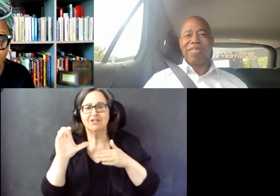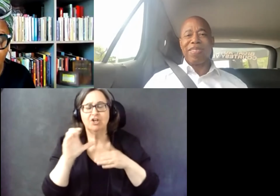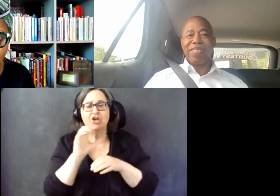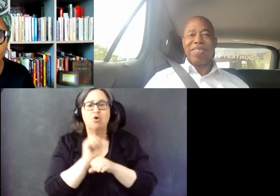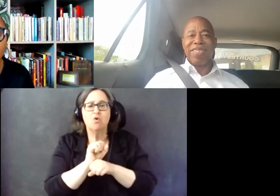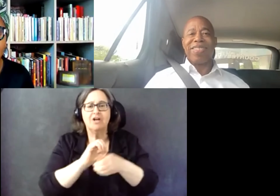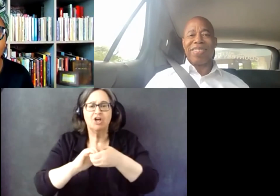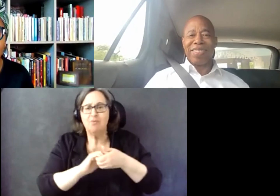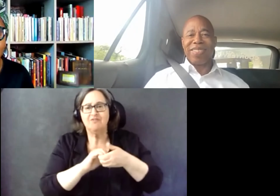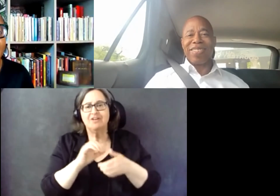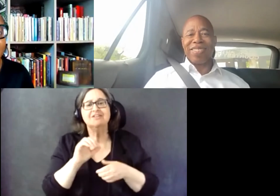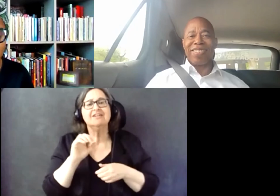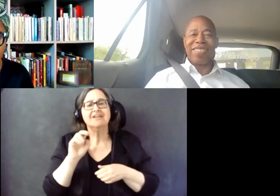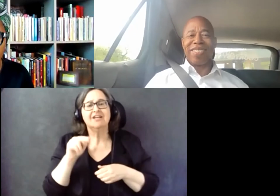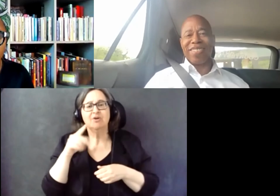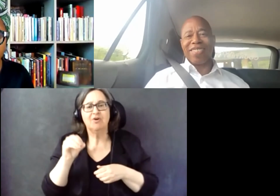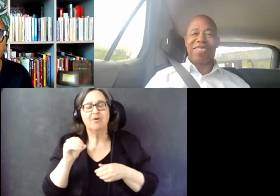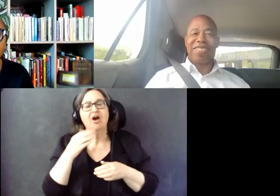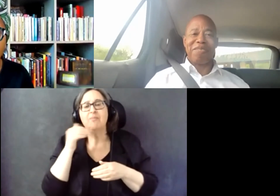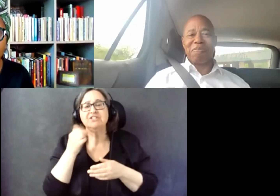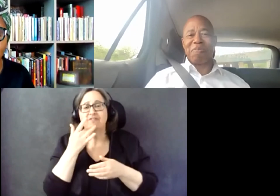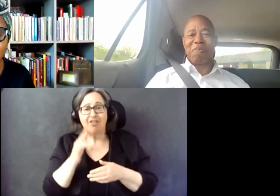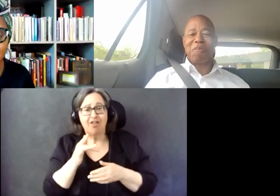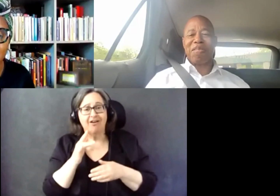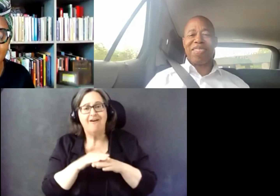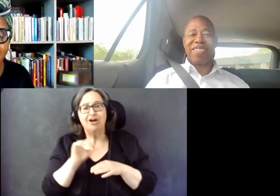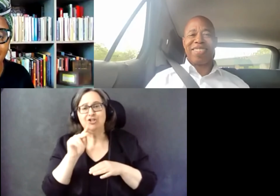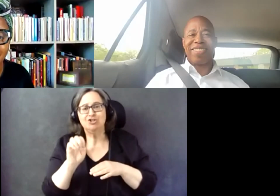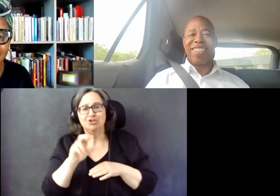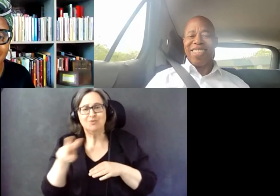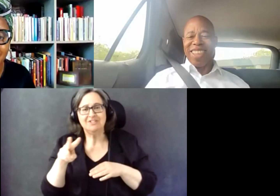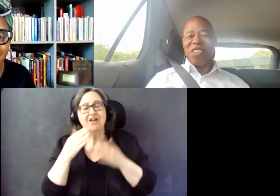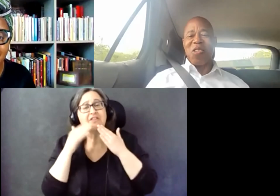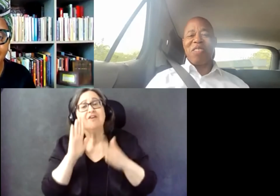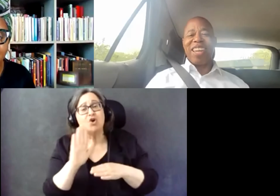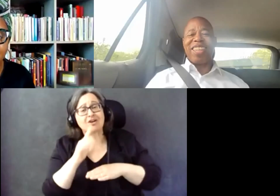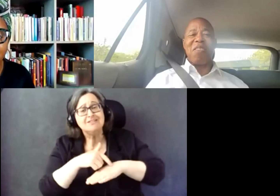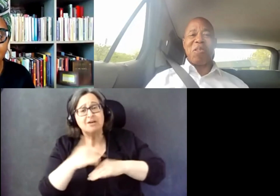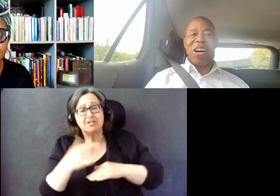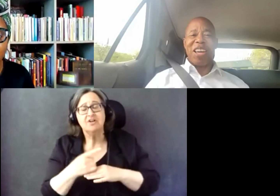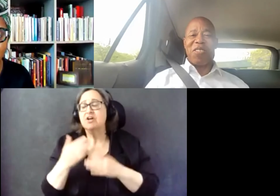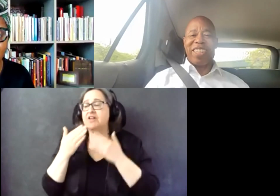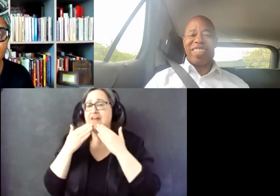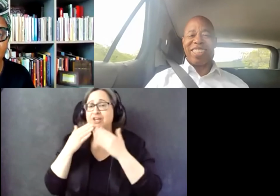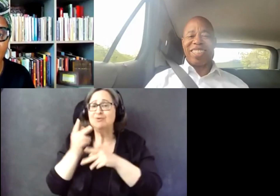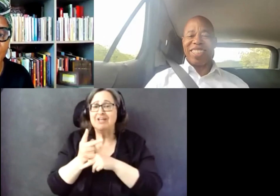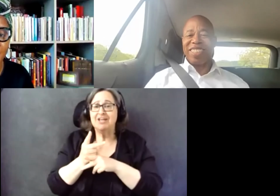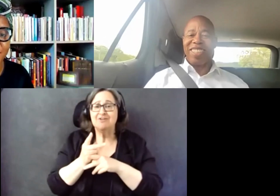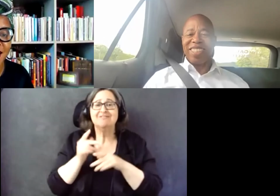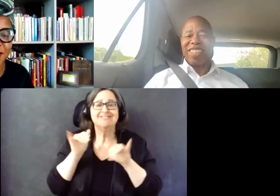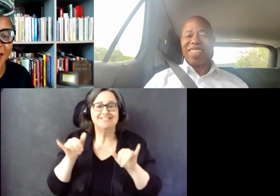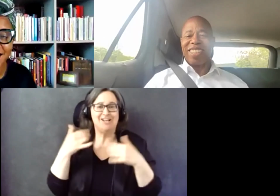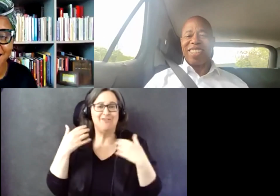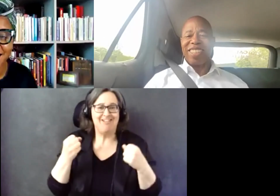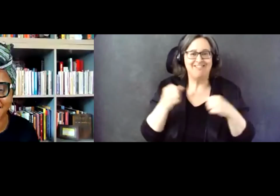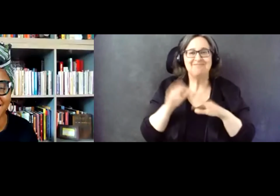best of luck on june 22nd and we're deeply grateful for you giving us this time today thank you take care be well everybody all right